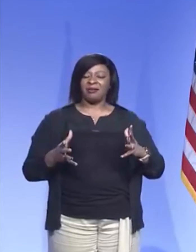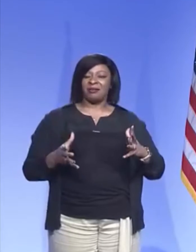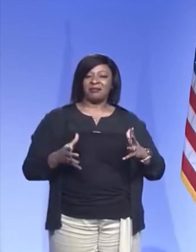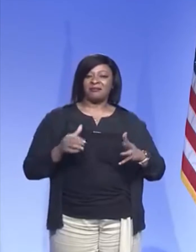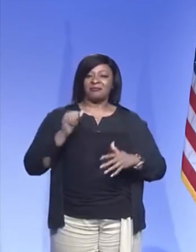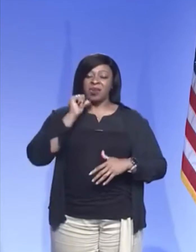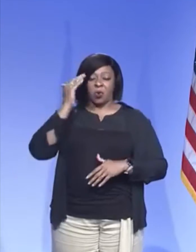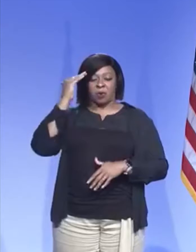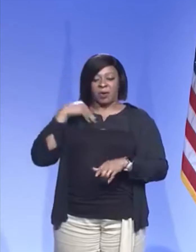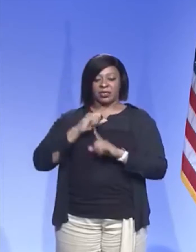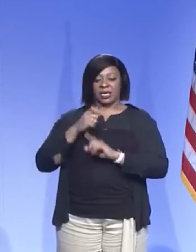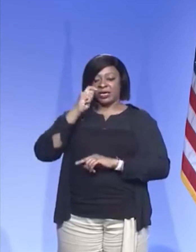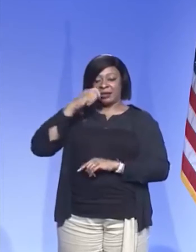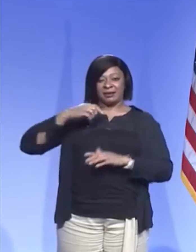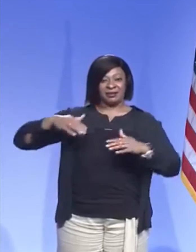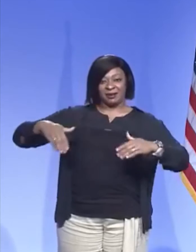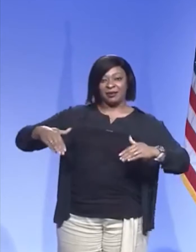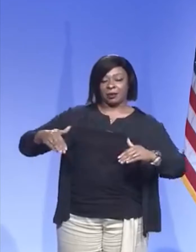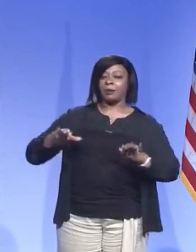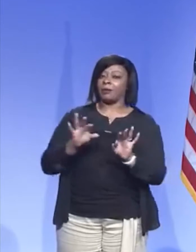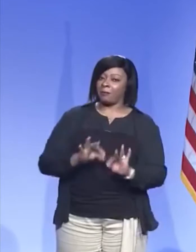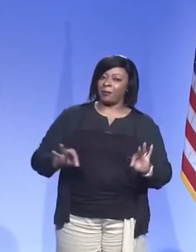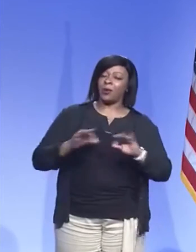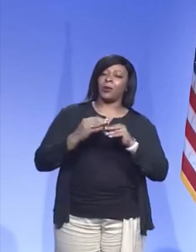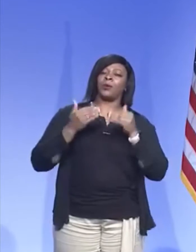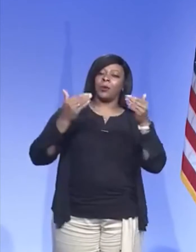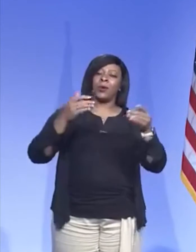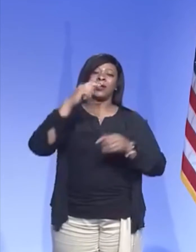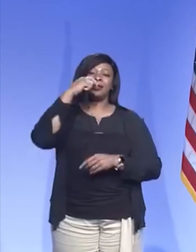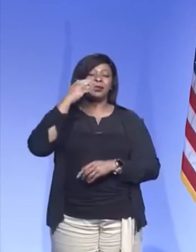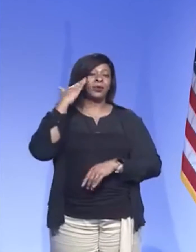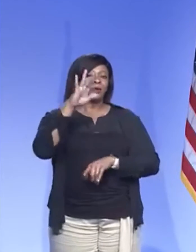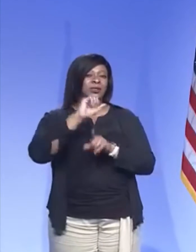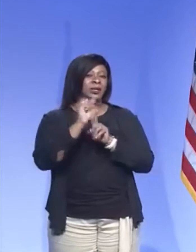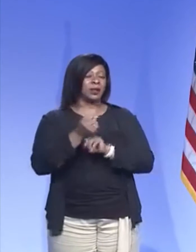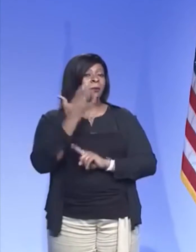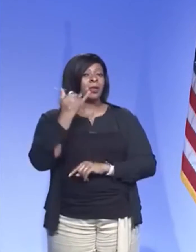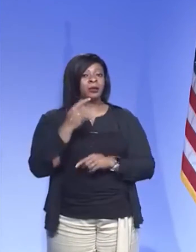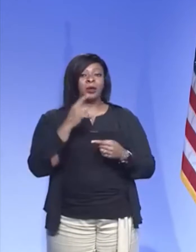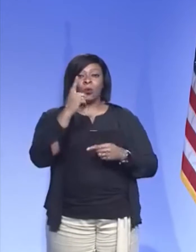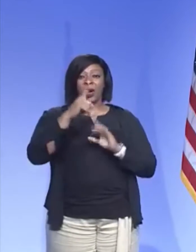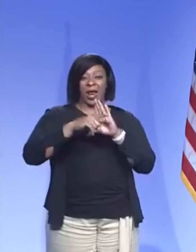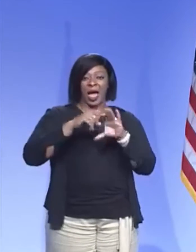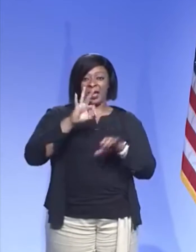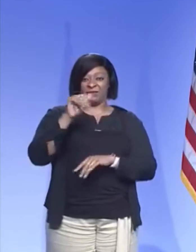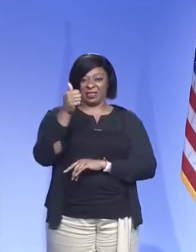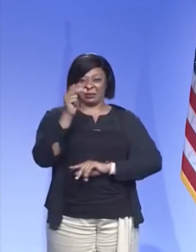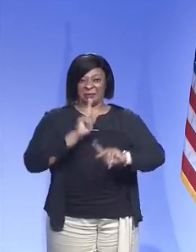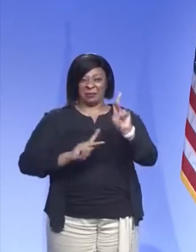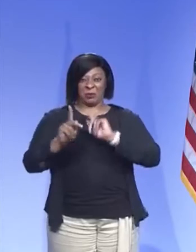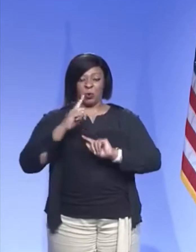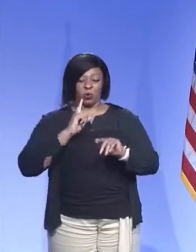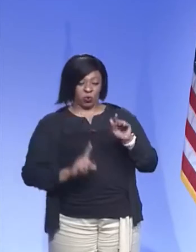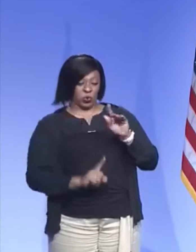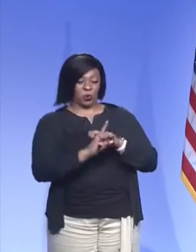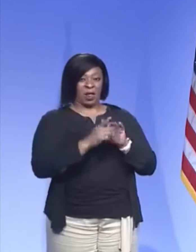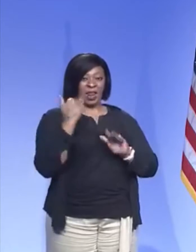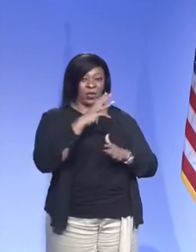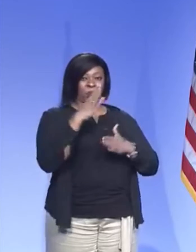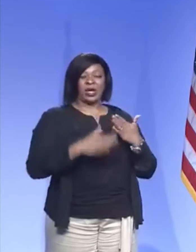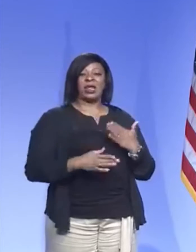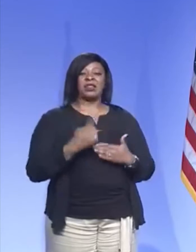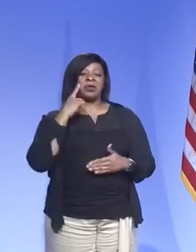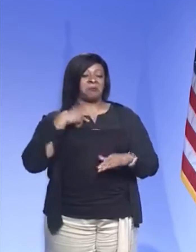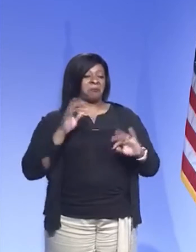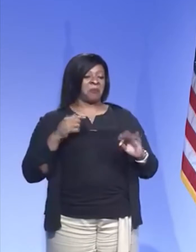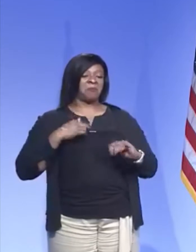know your status, it's important for you to get tested to know your status, because 1 in 10 people who came this weekend believed the same